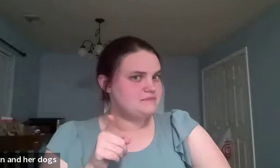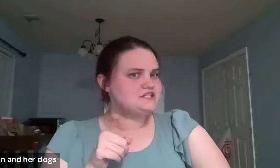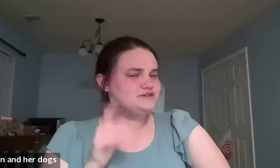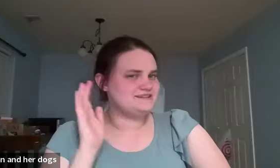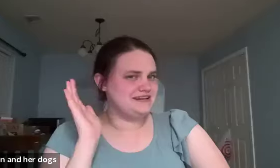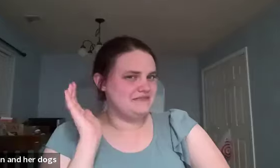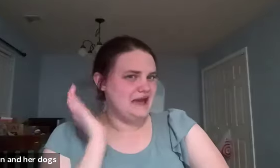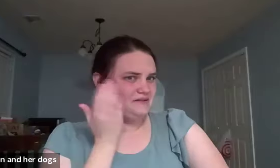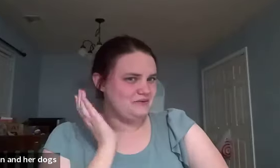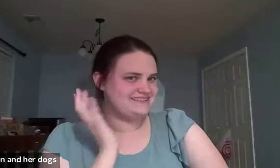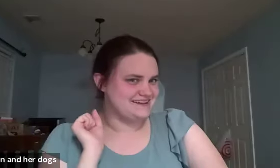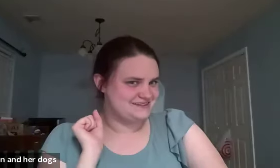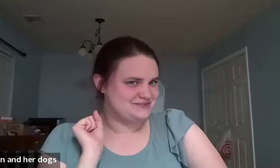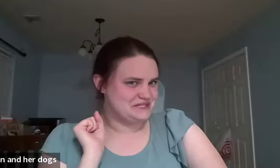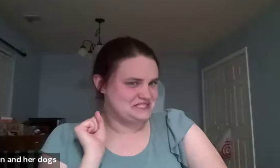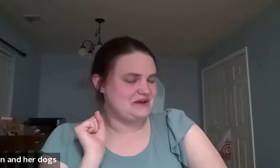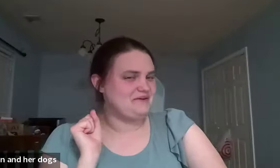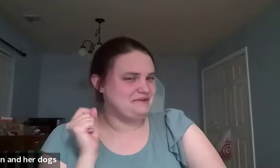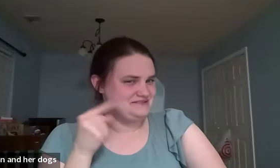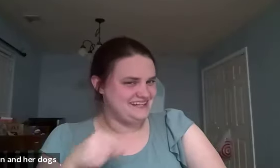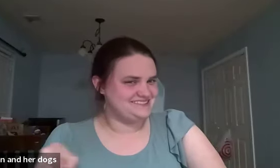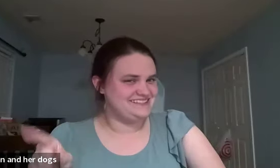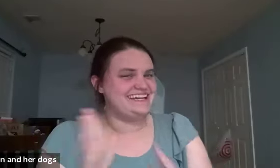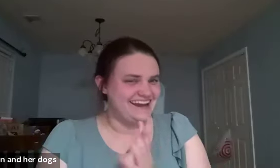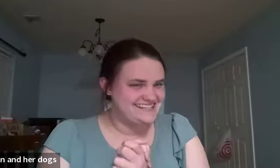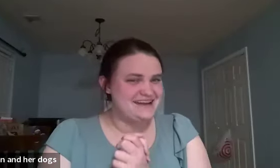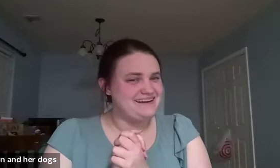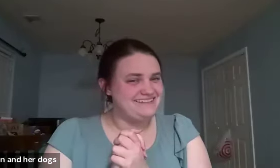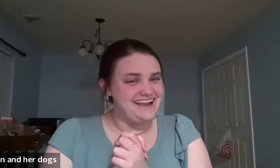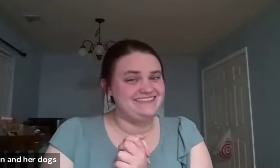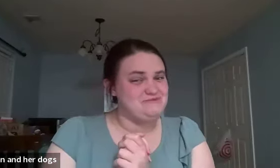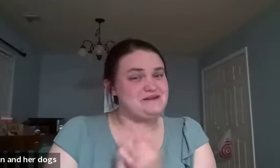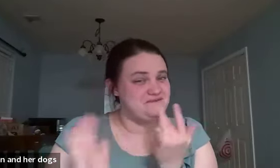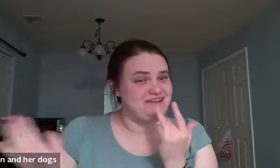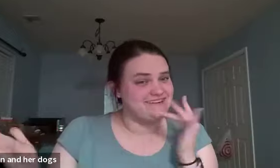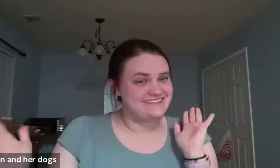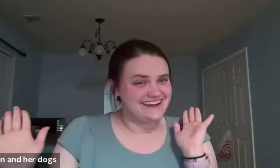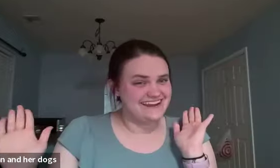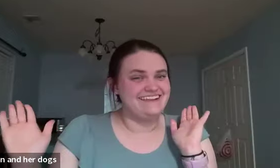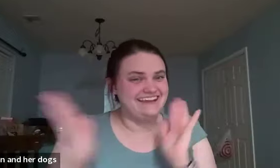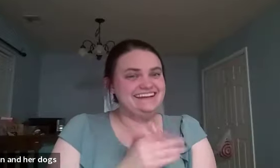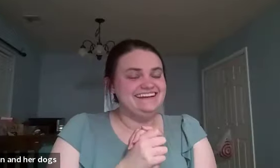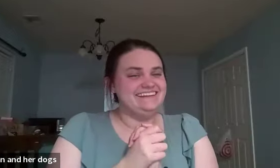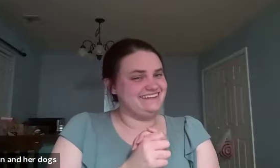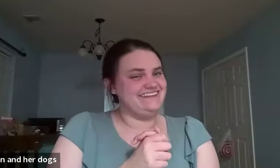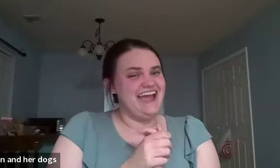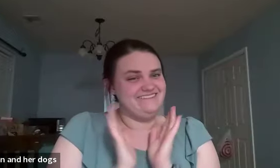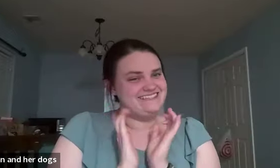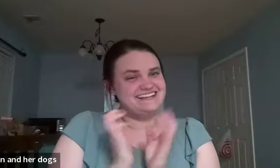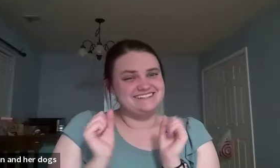that because you guys are getting the Halloween signs, which we'll be doing next week. And guys, I'm not gonna lie, they're one of my favorites. Okay, like literally Halloween signs are